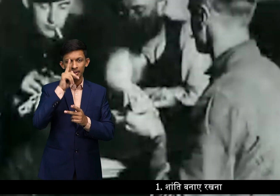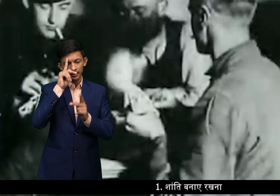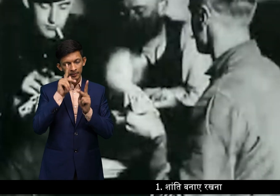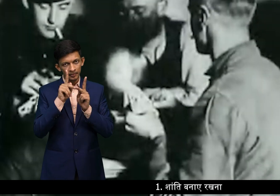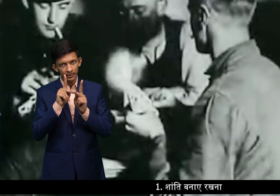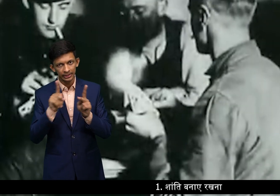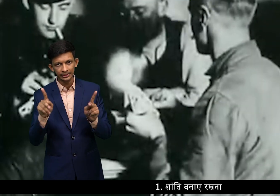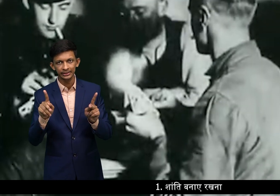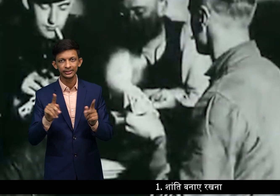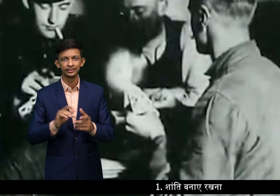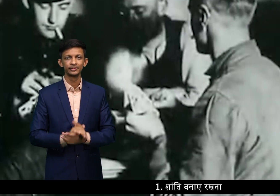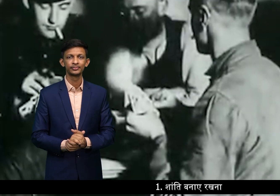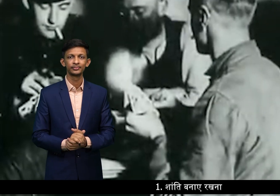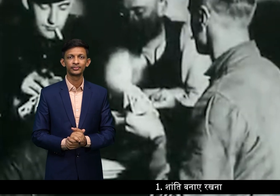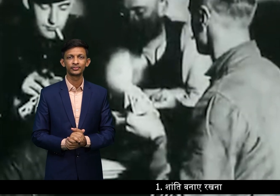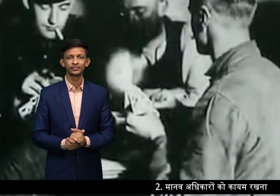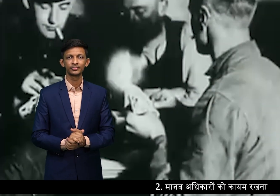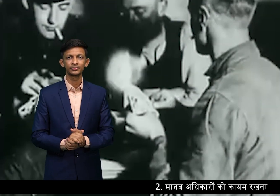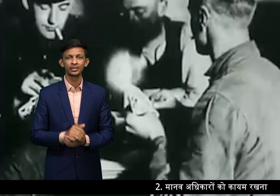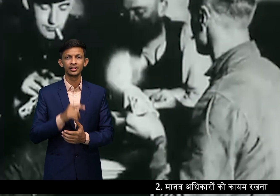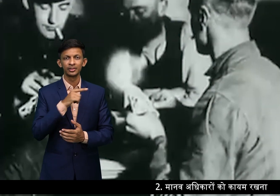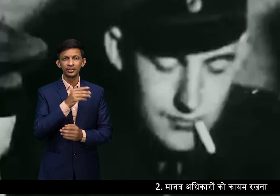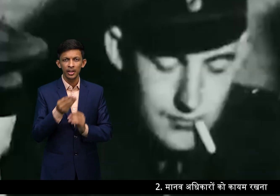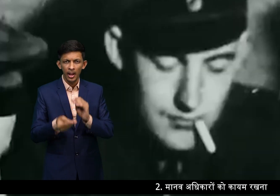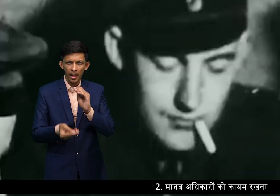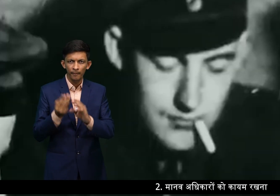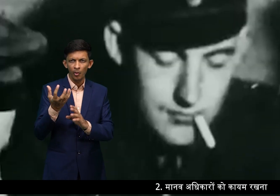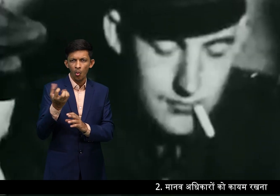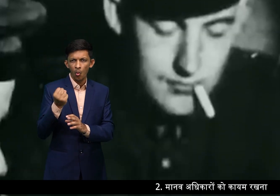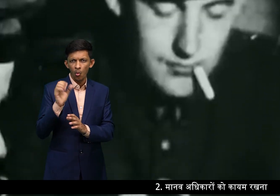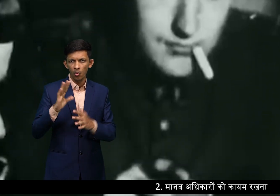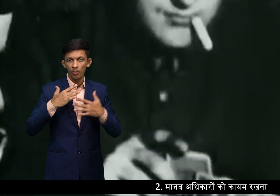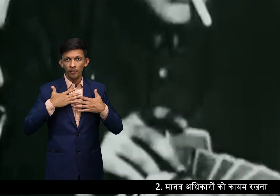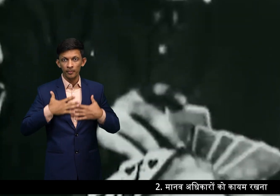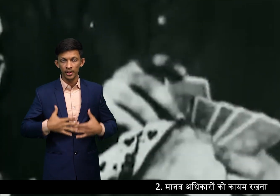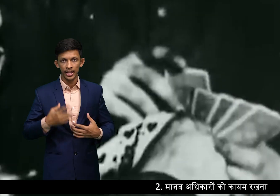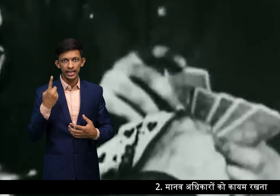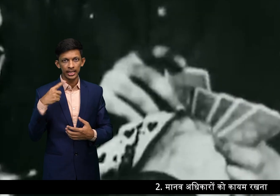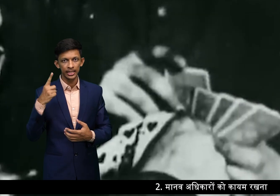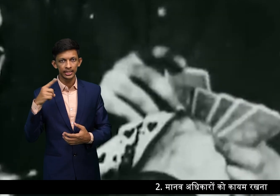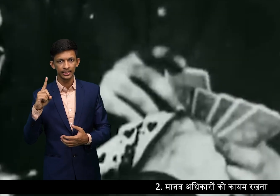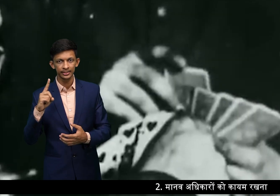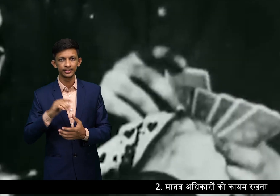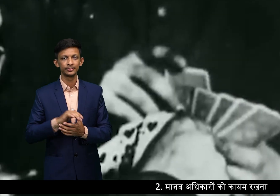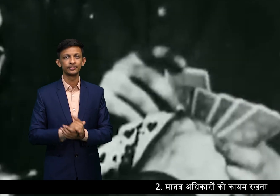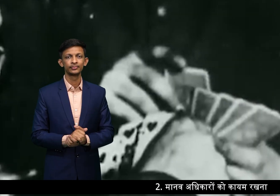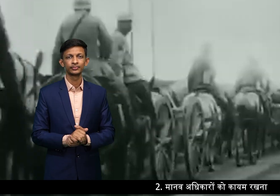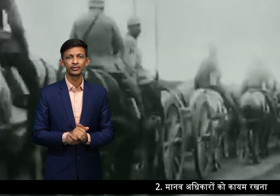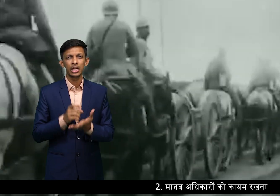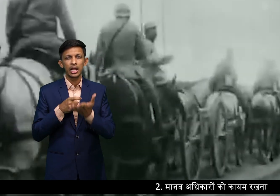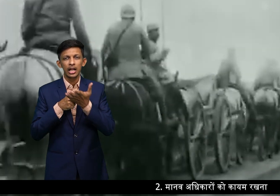preserving peace, upholding human rights,